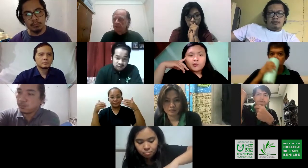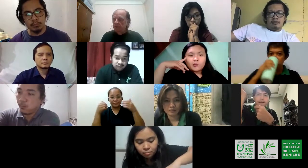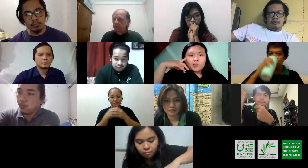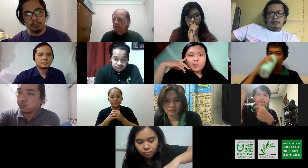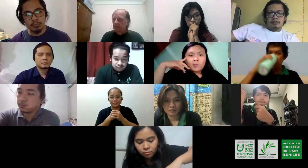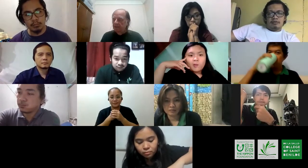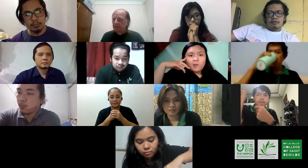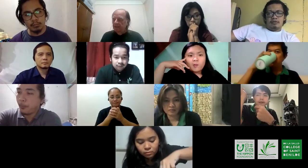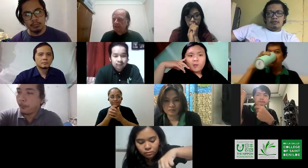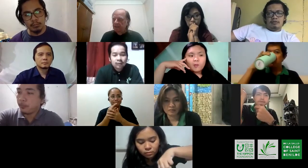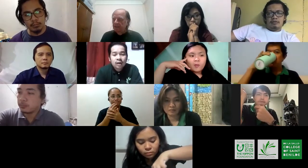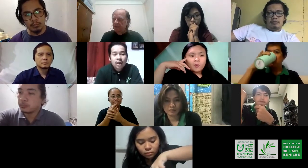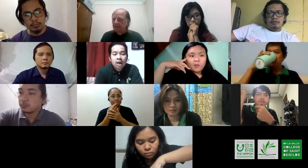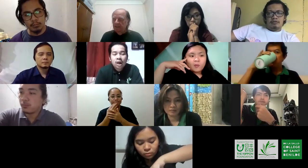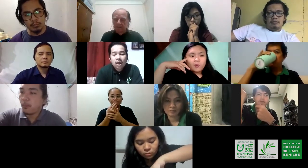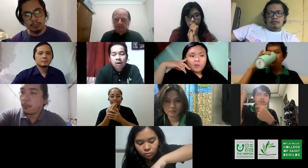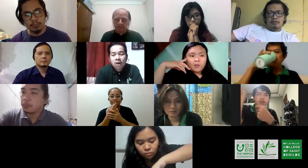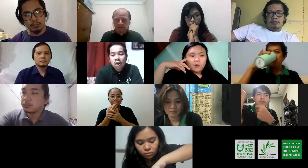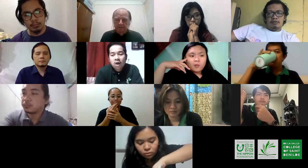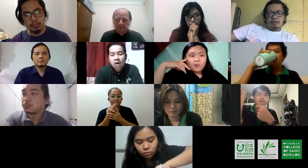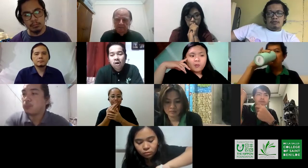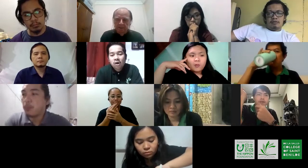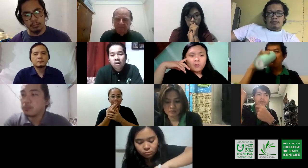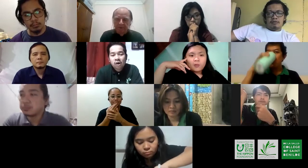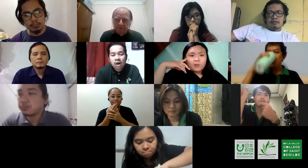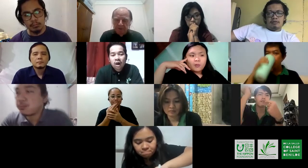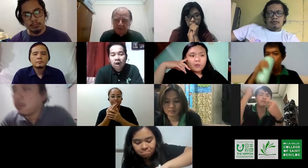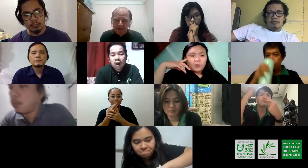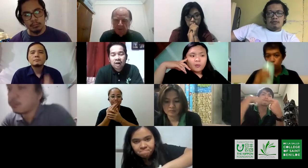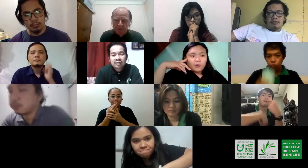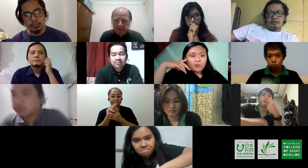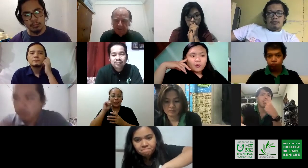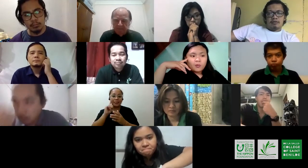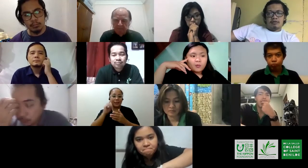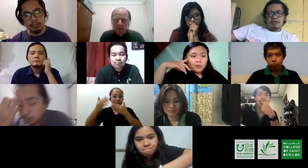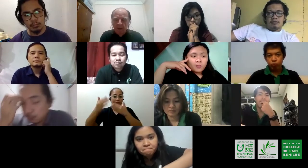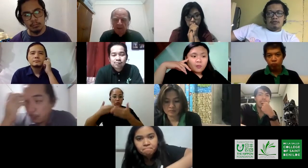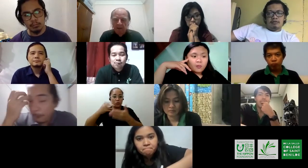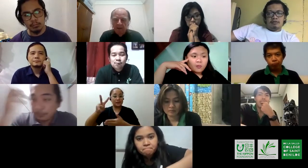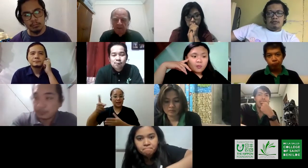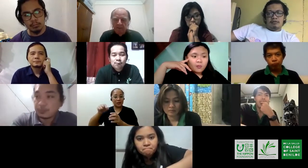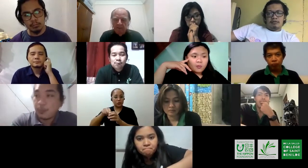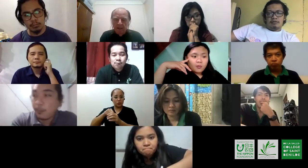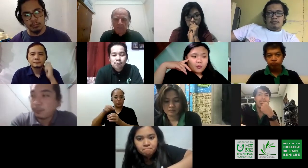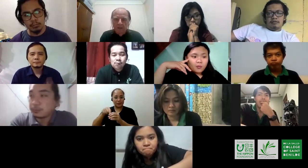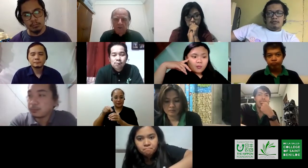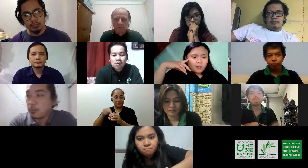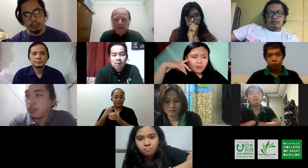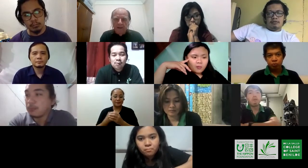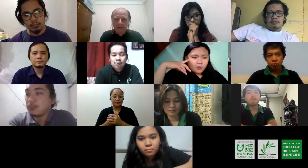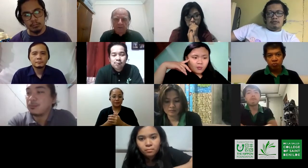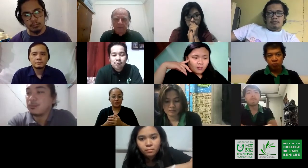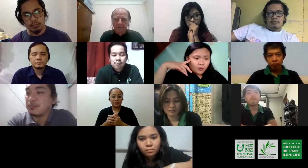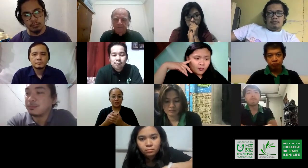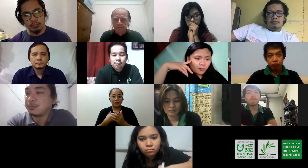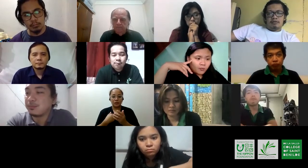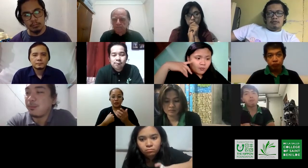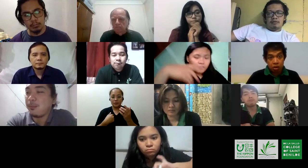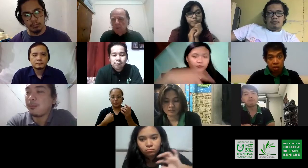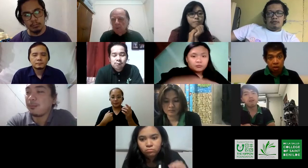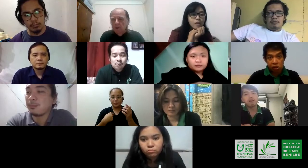just say, the deaf history second quiz. I'm going to go back a little